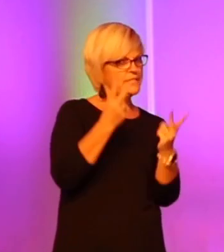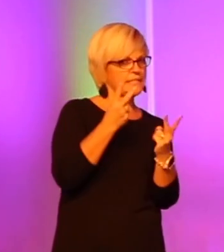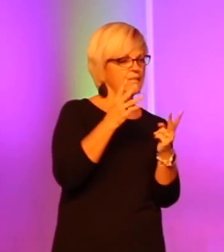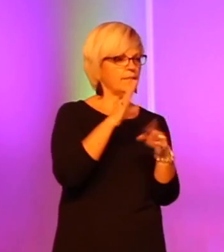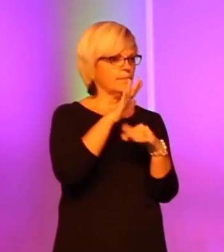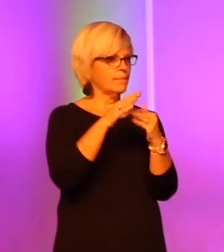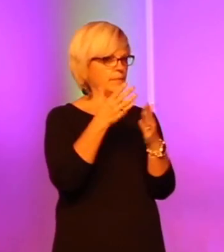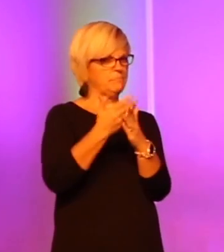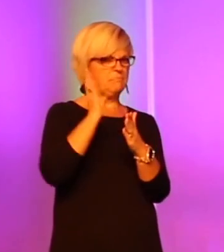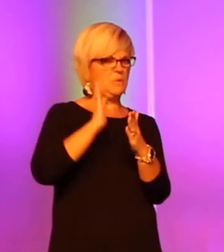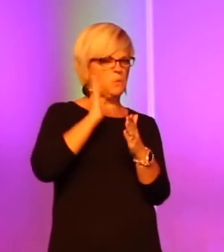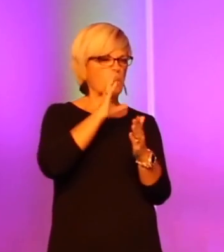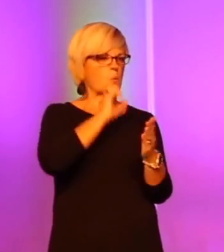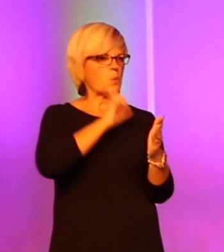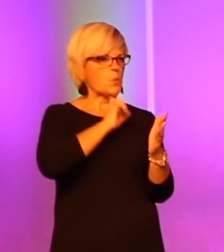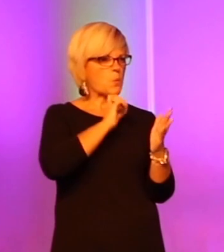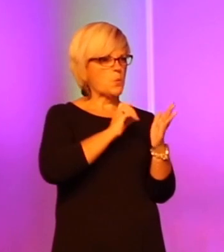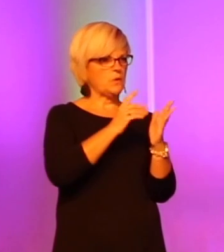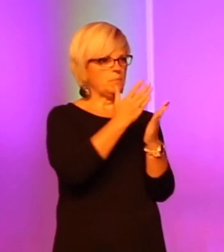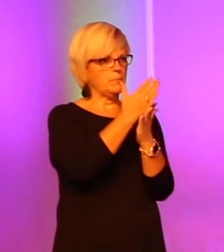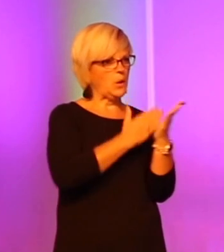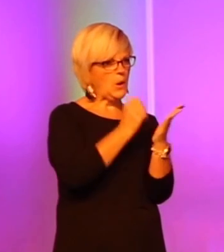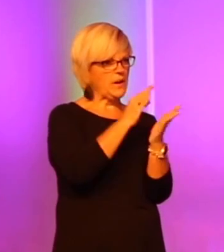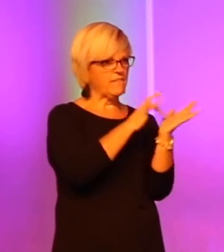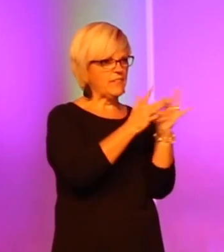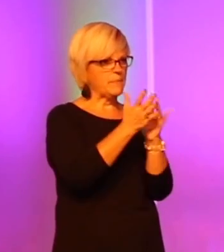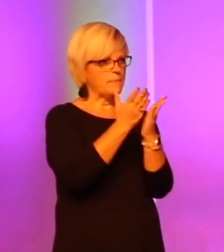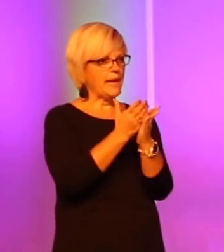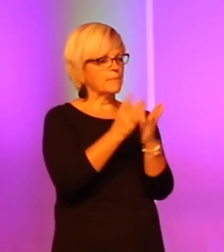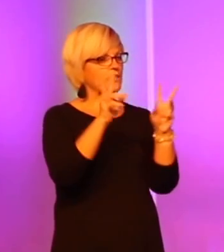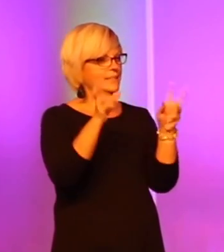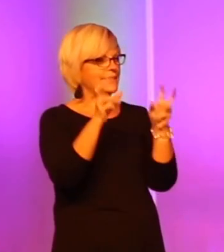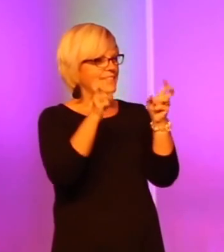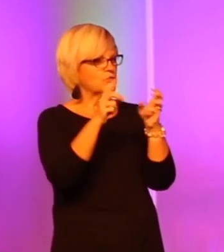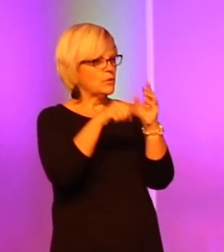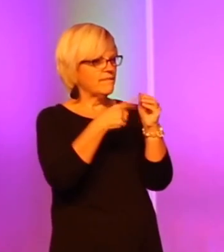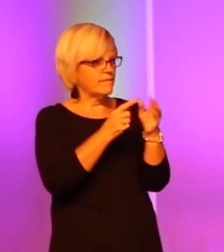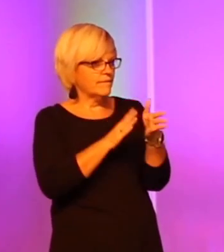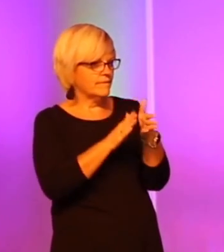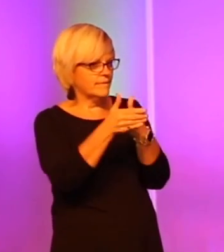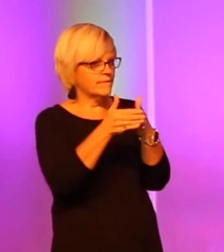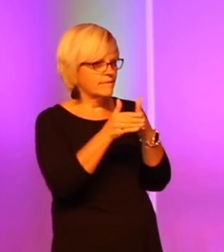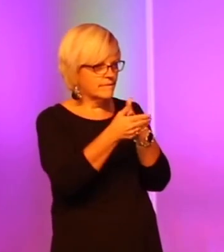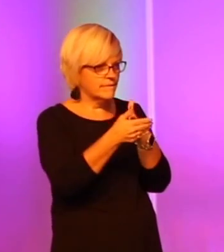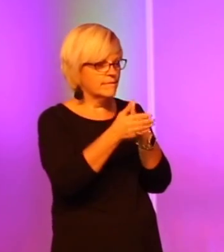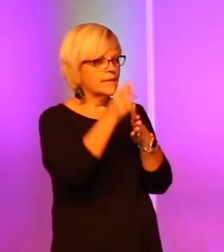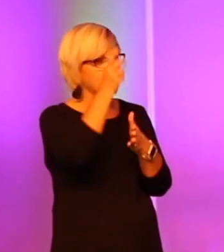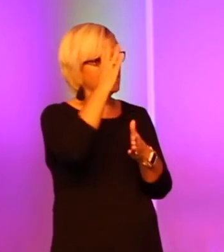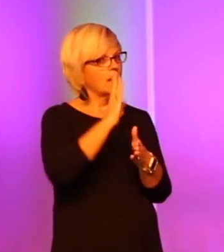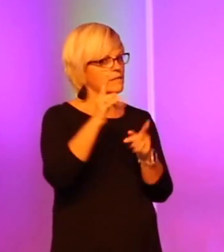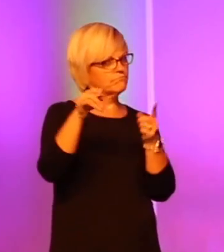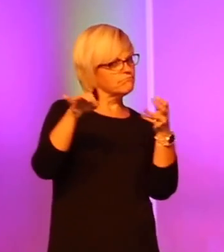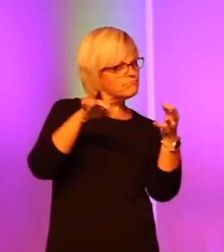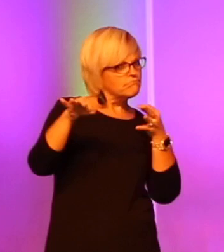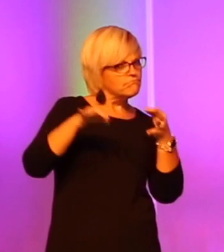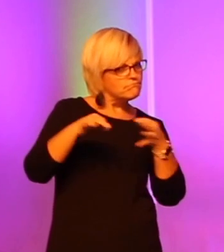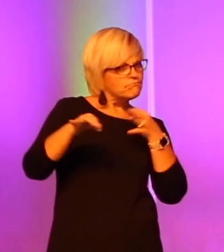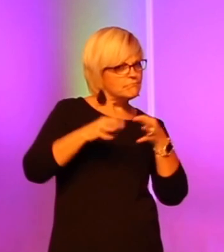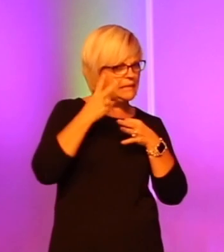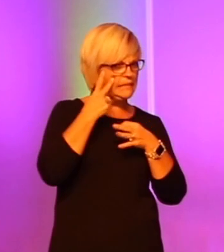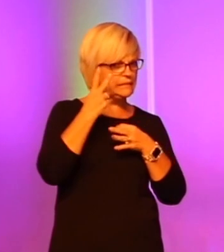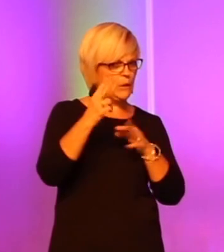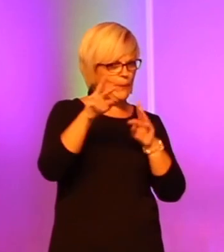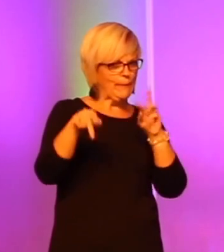is this issue of adultery. So whenever God uses this language a lot, Whenever he sees that his people, the nation of Israel,